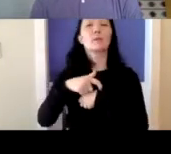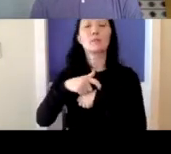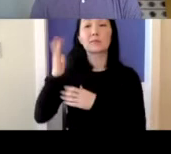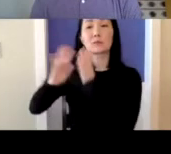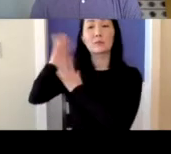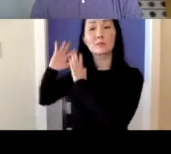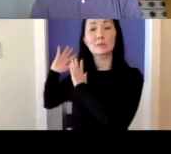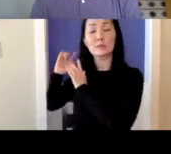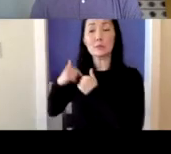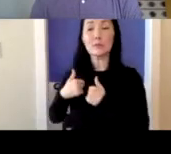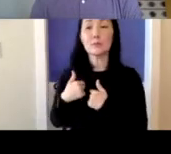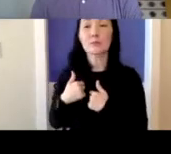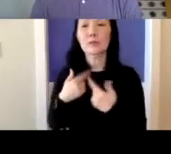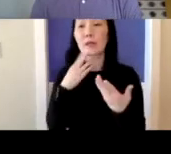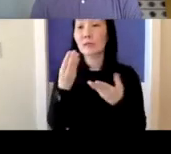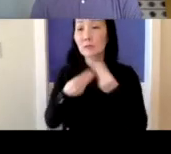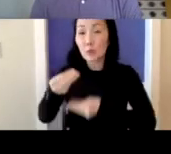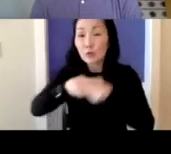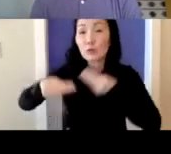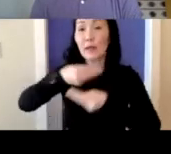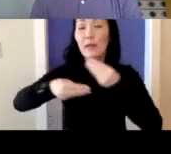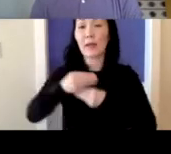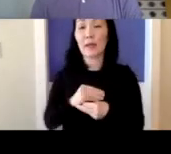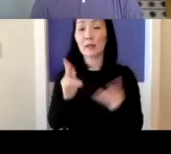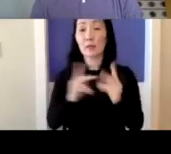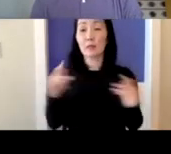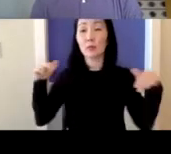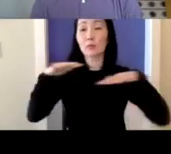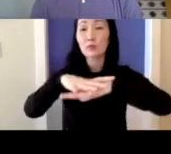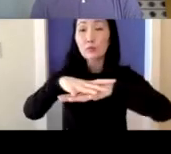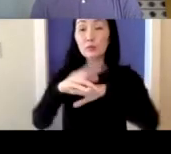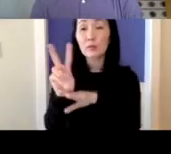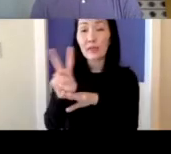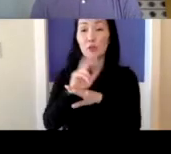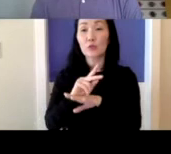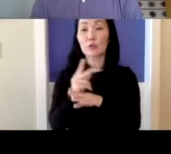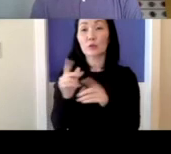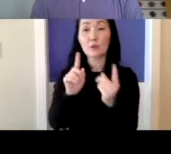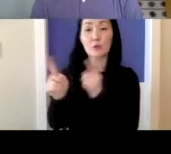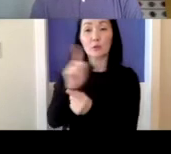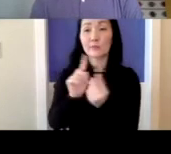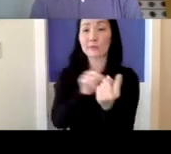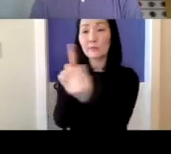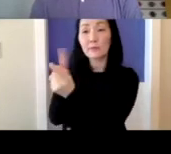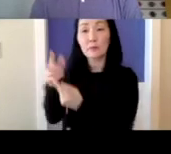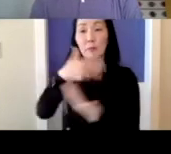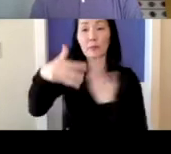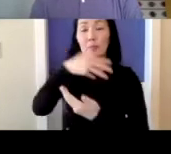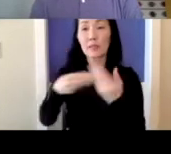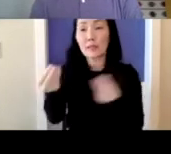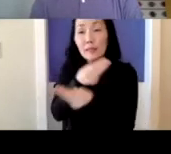of trade and as a place where people came together to meet and exchange. We know that our